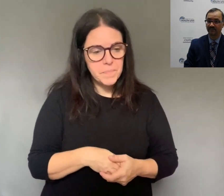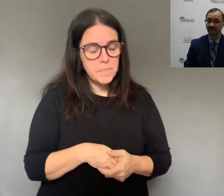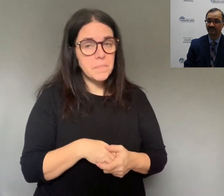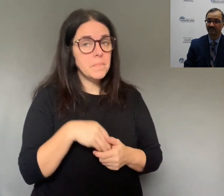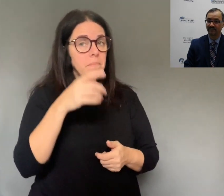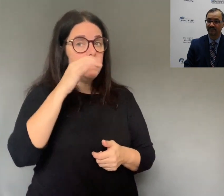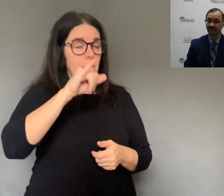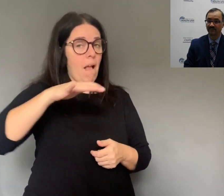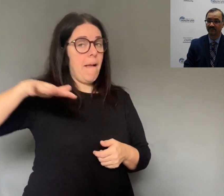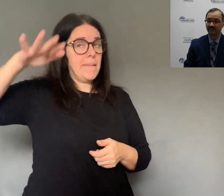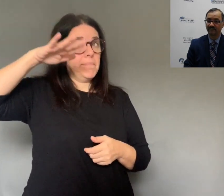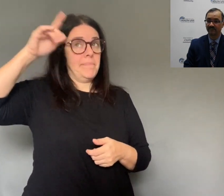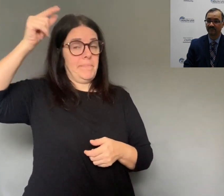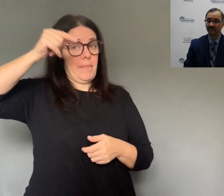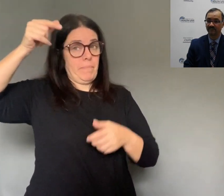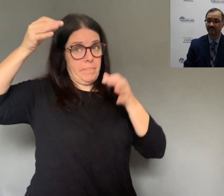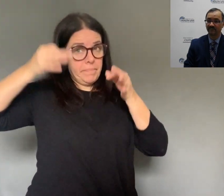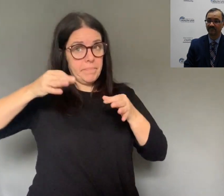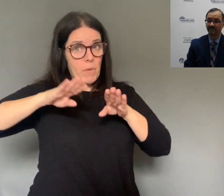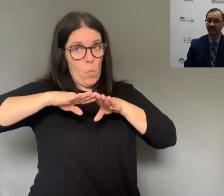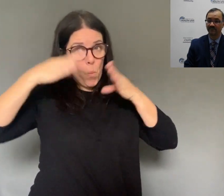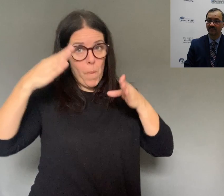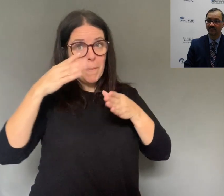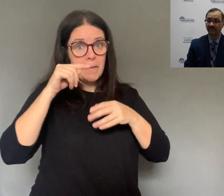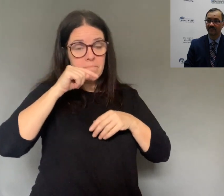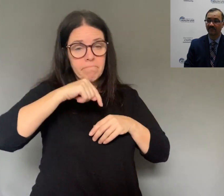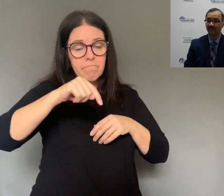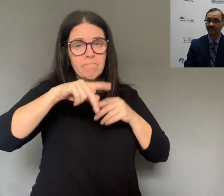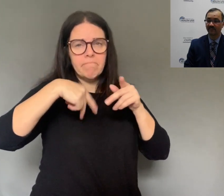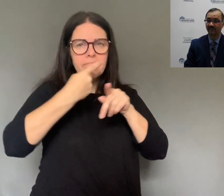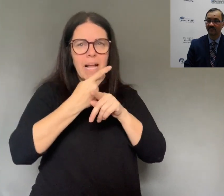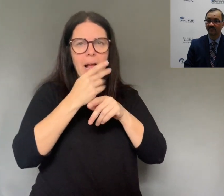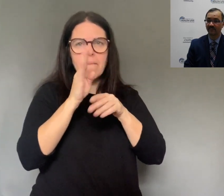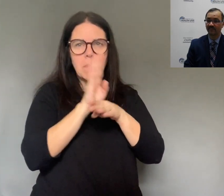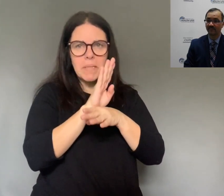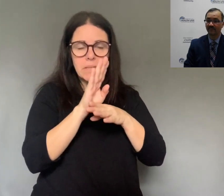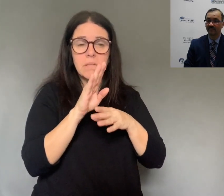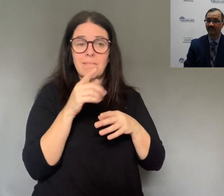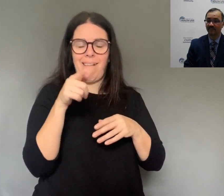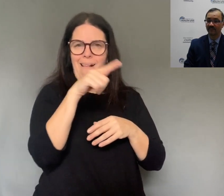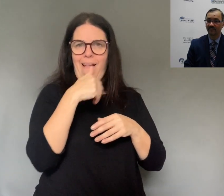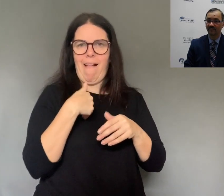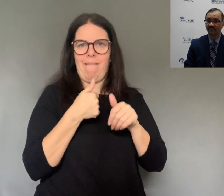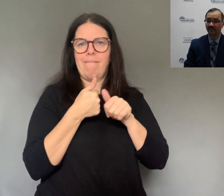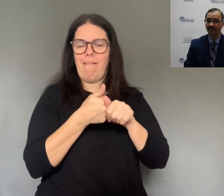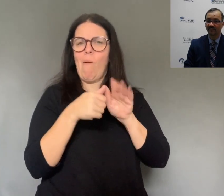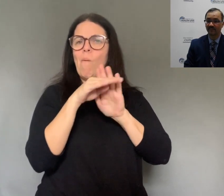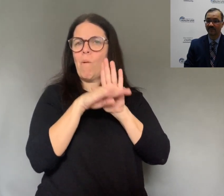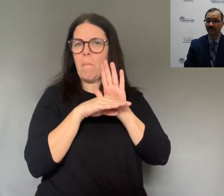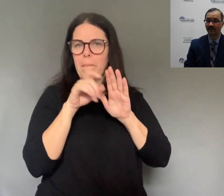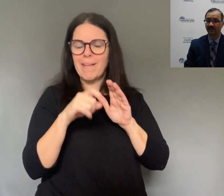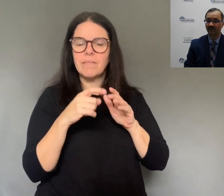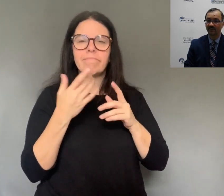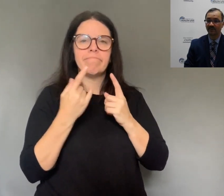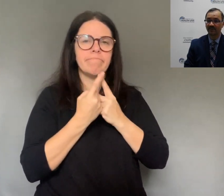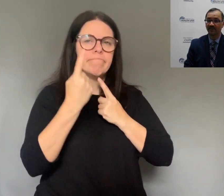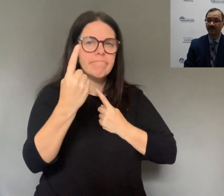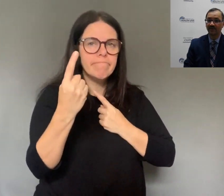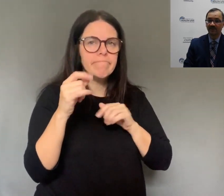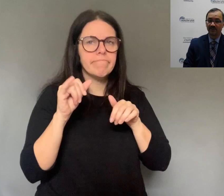to expect to see another spike in community spread, or can we mitigate that? Can we prevent that if we follow public health